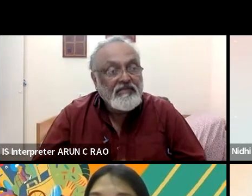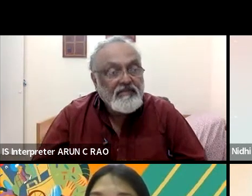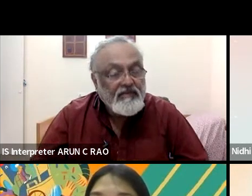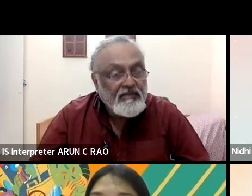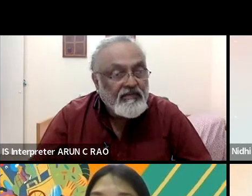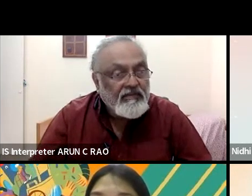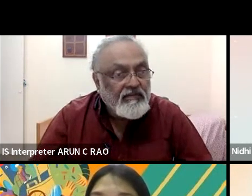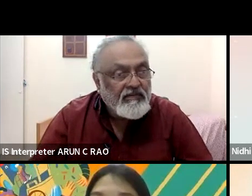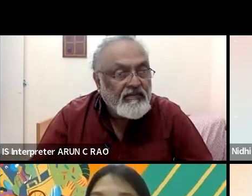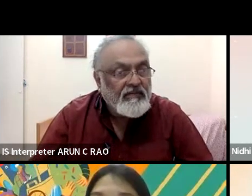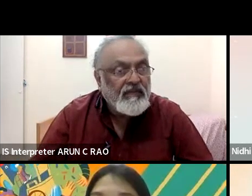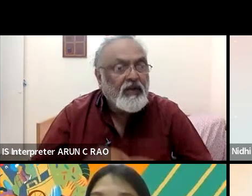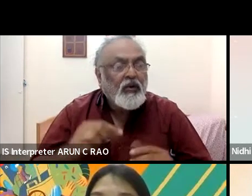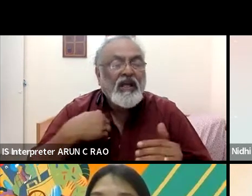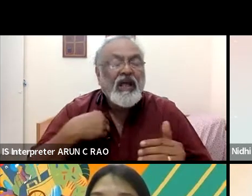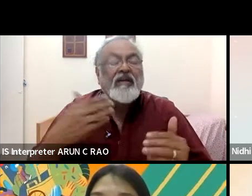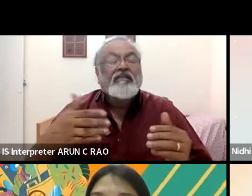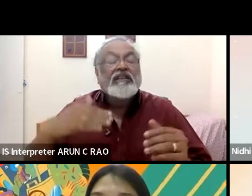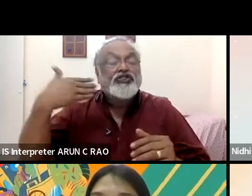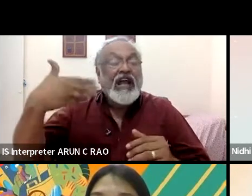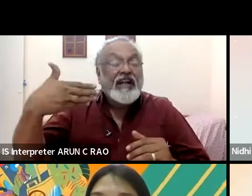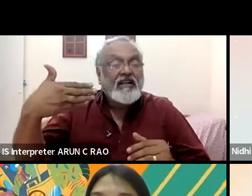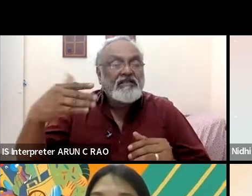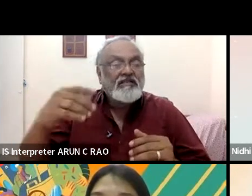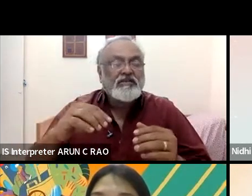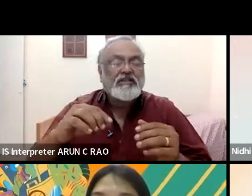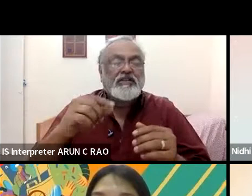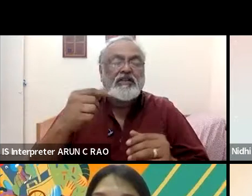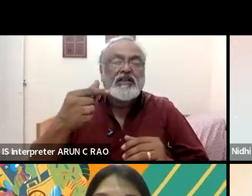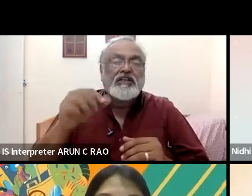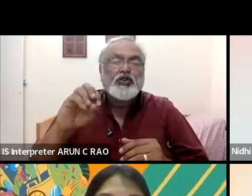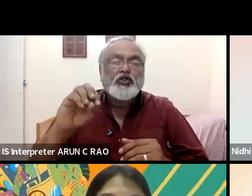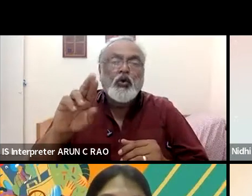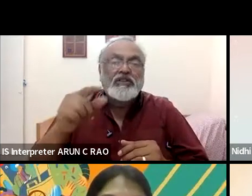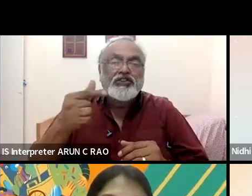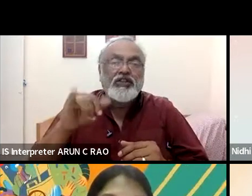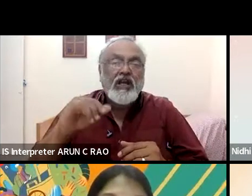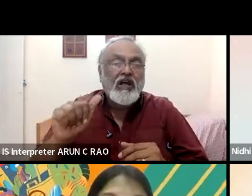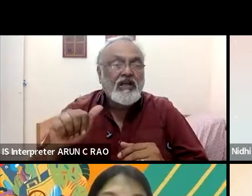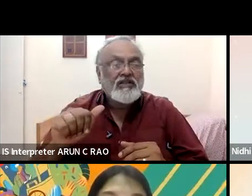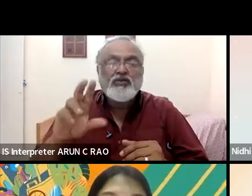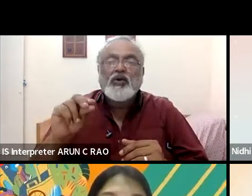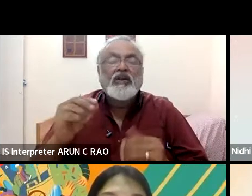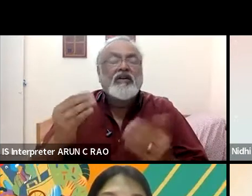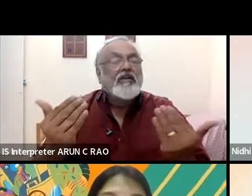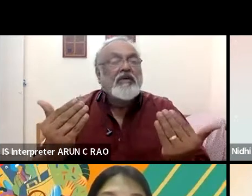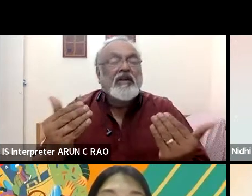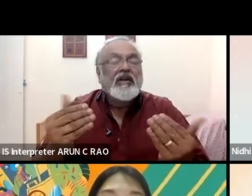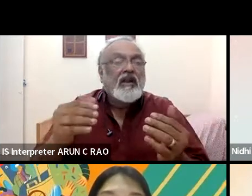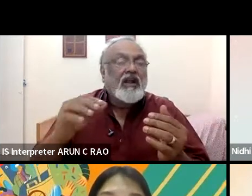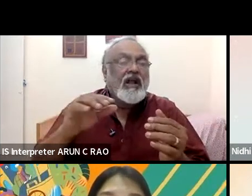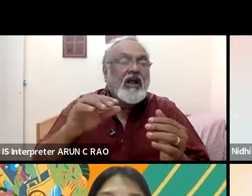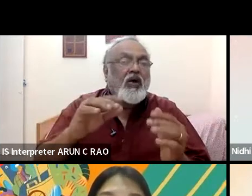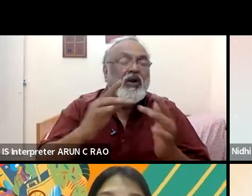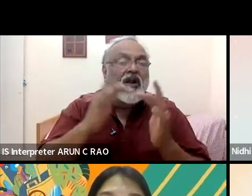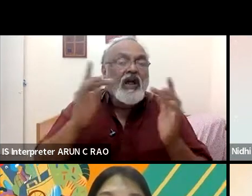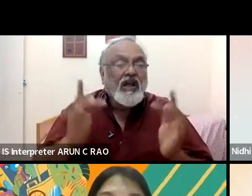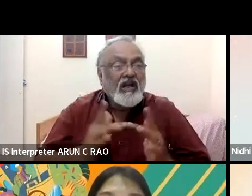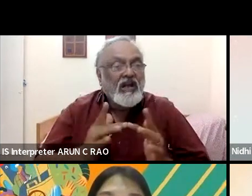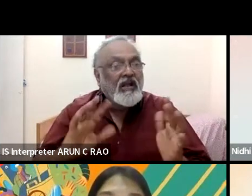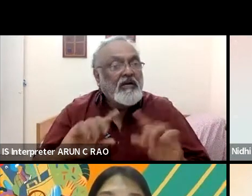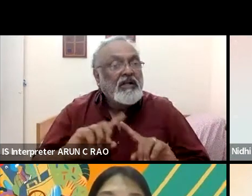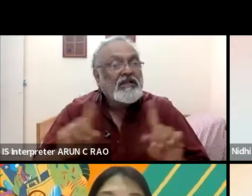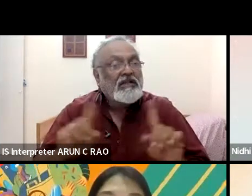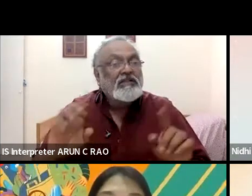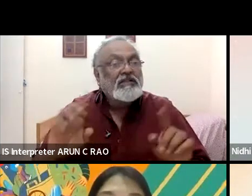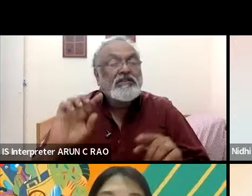on the standards produced for Georgia, which I know are available online on the ADB website. But someone did comment about,